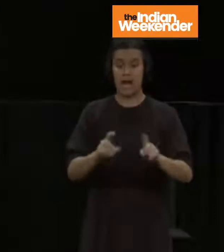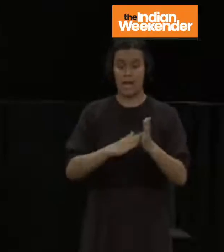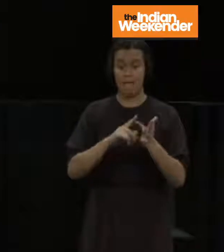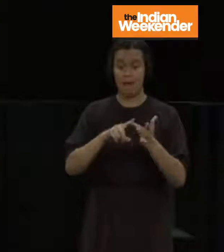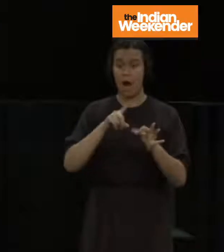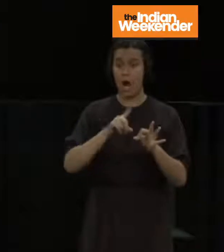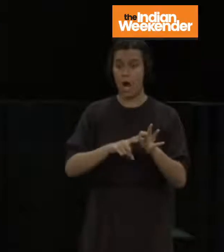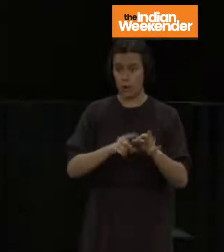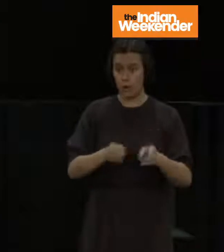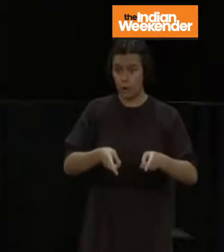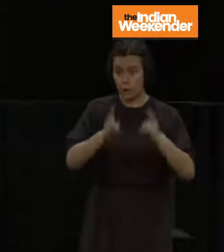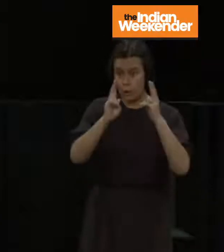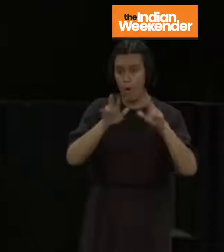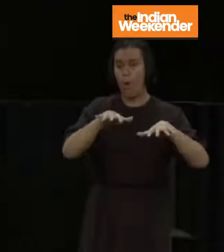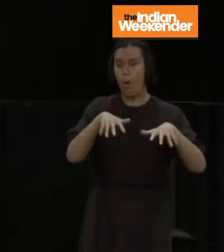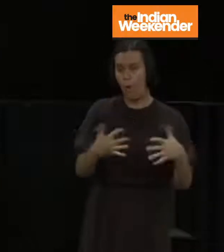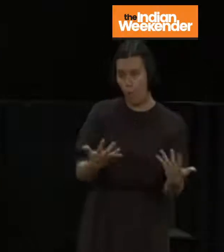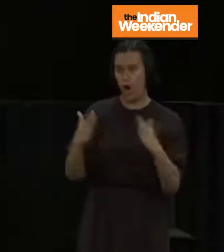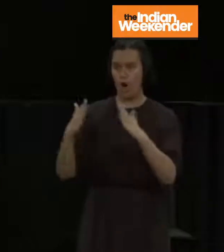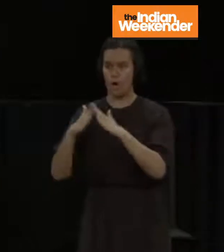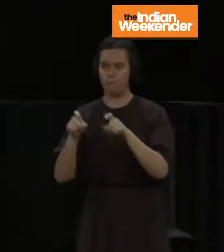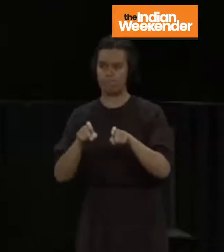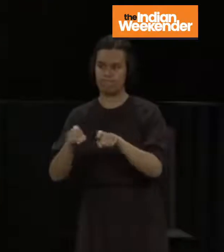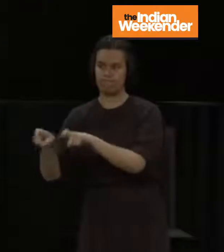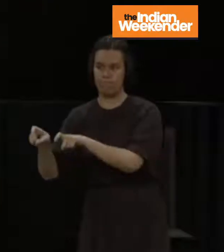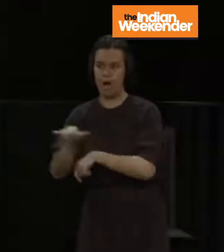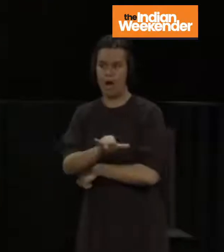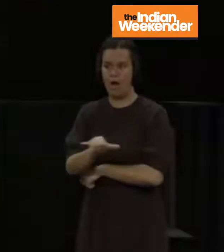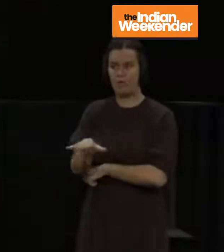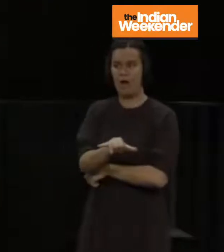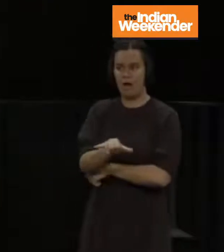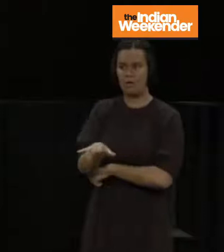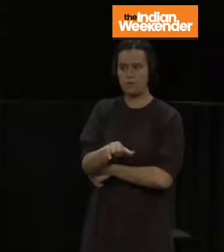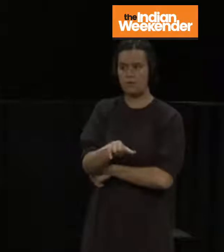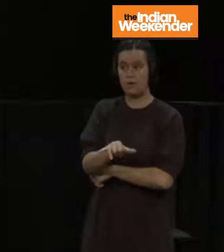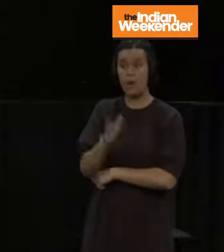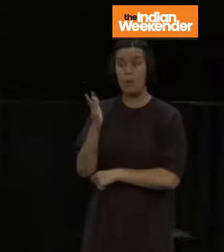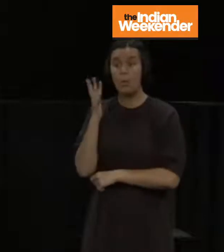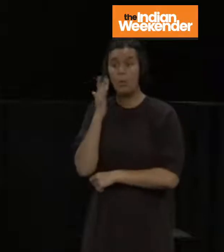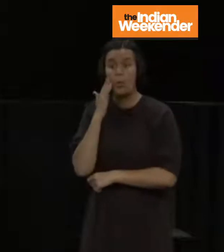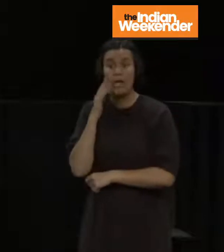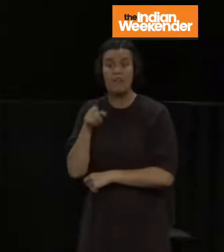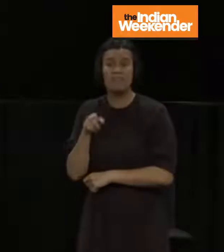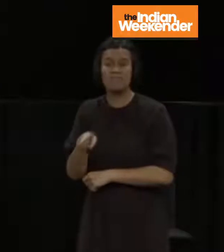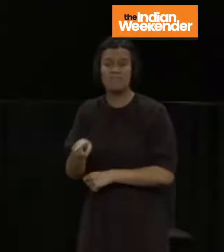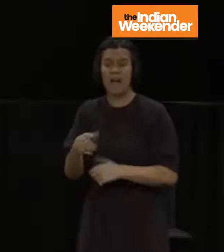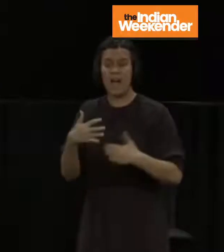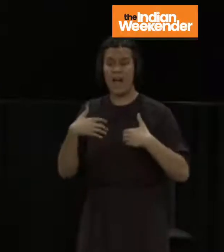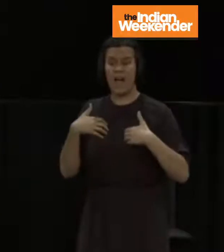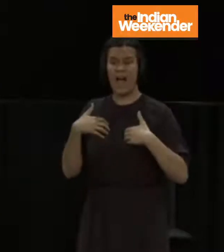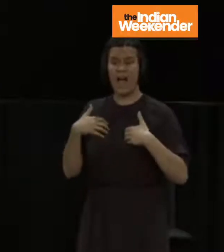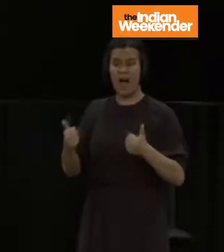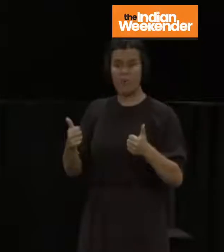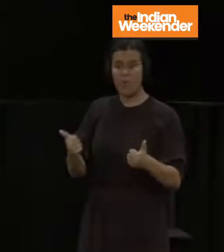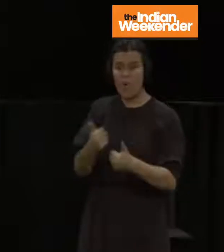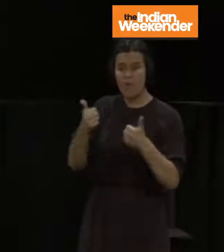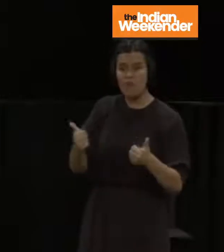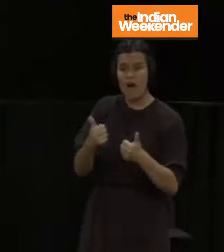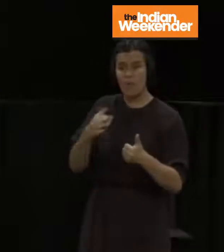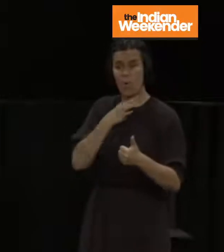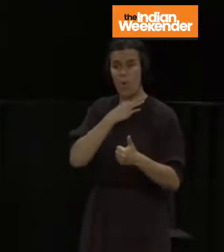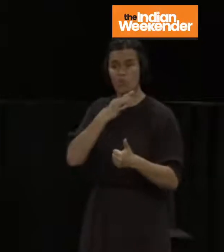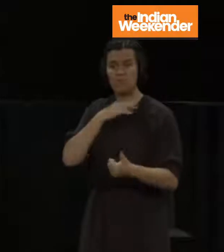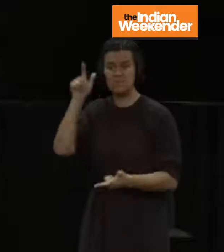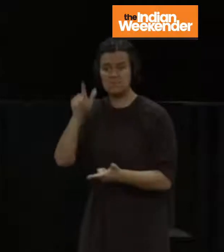constant review. We only want that self-isolation requirement in place for as long as it is justified on public health grounds. Because I guess, can you see here that,